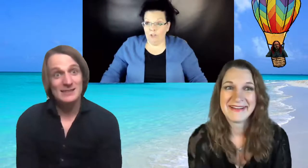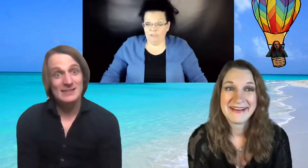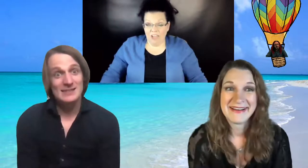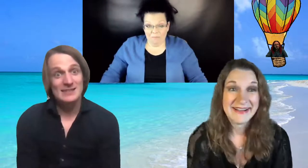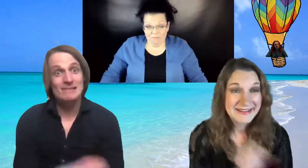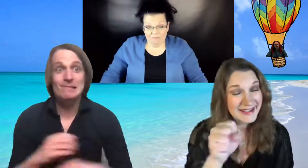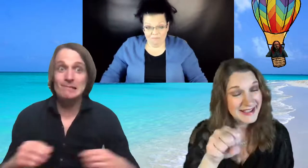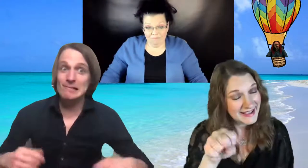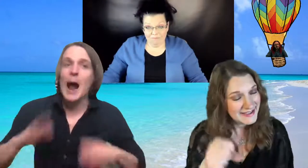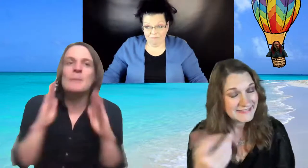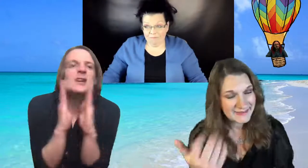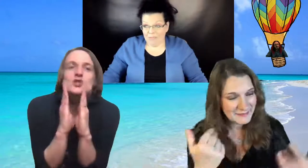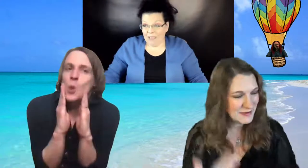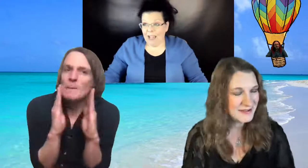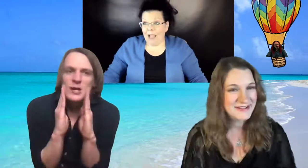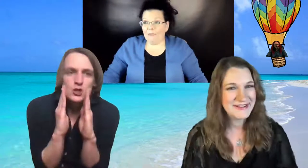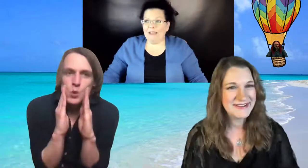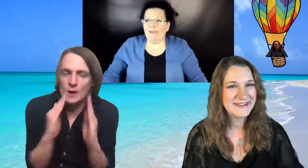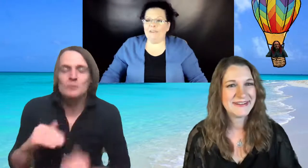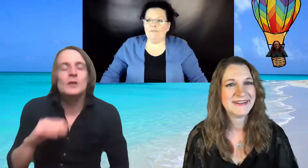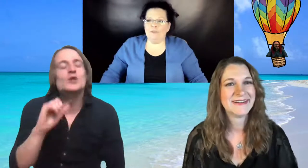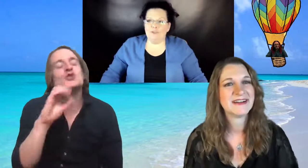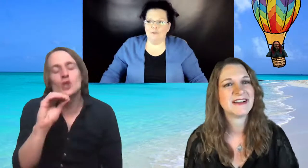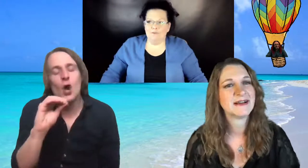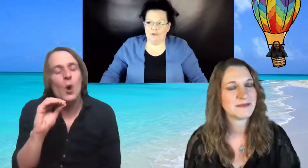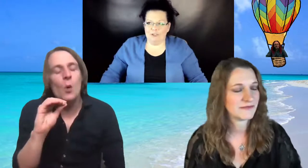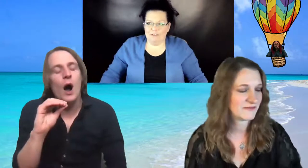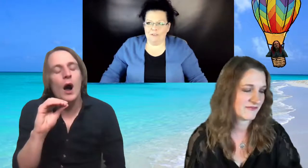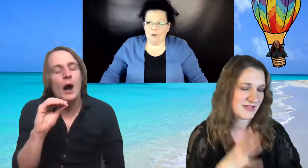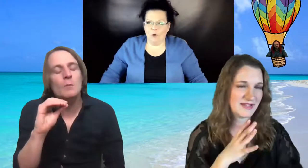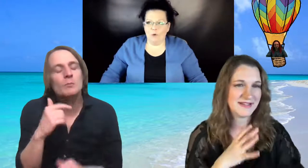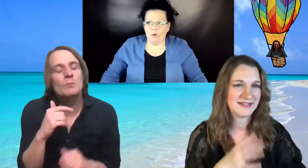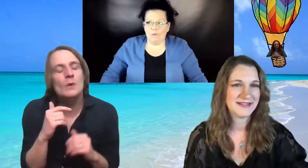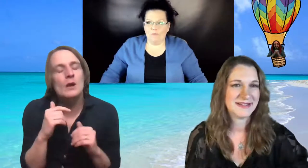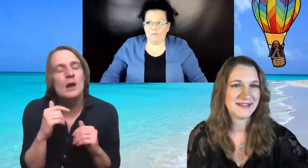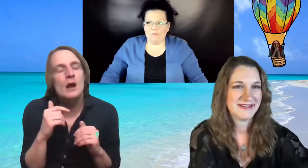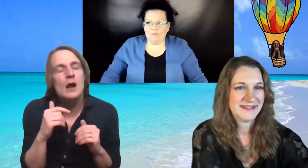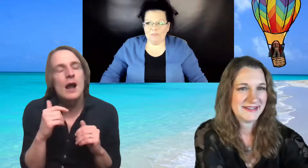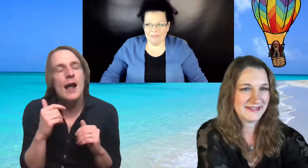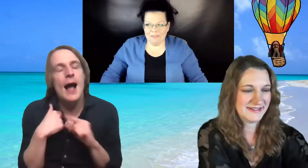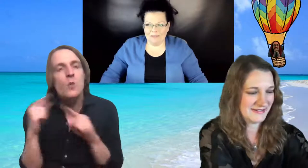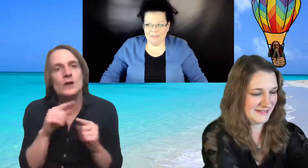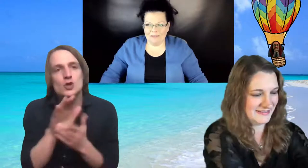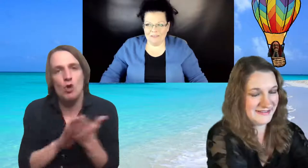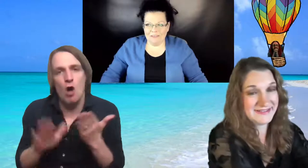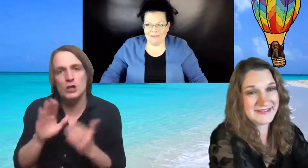Come on. Do you have time? Yes, come on. Wait, I'll give you the short version. So... Sure.